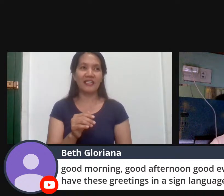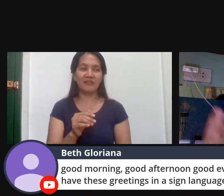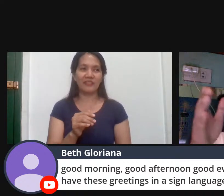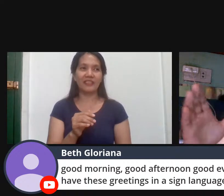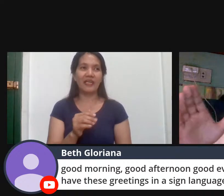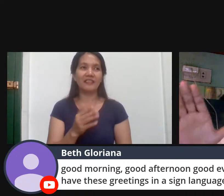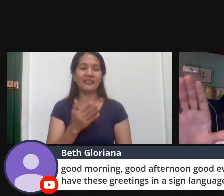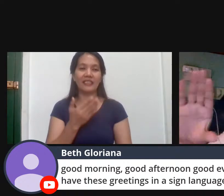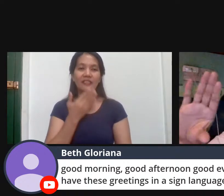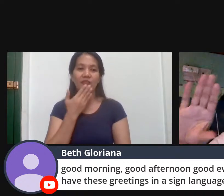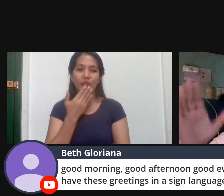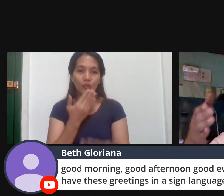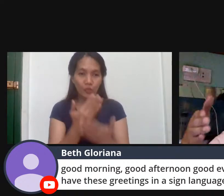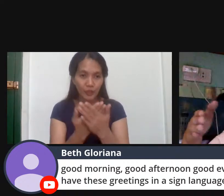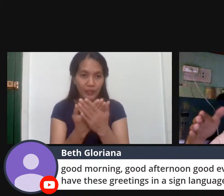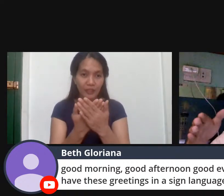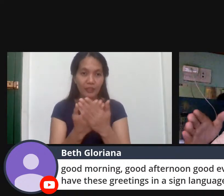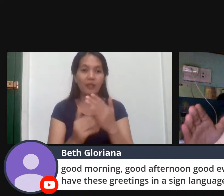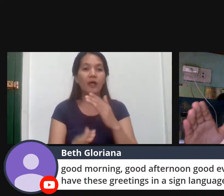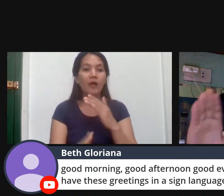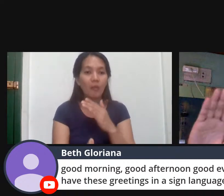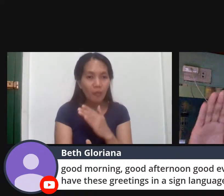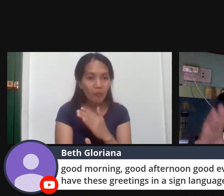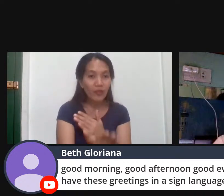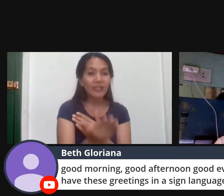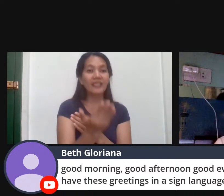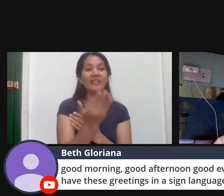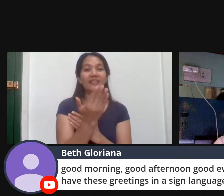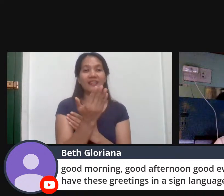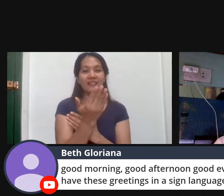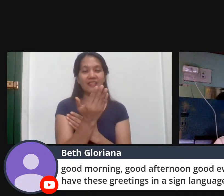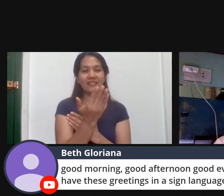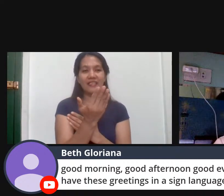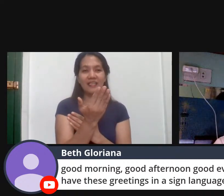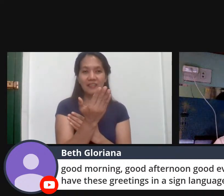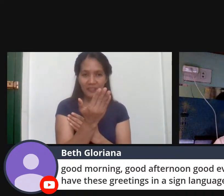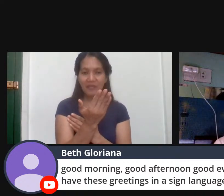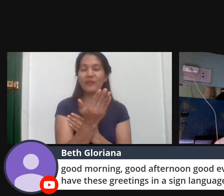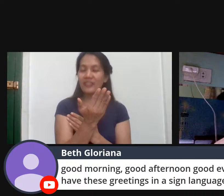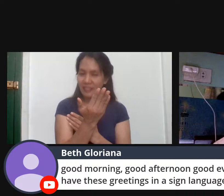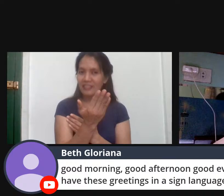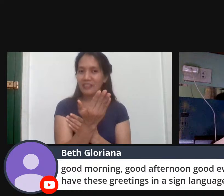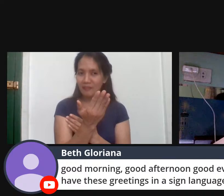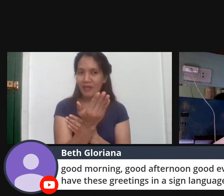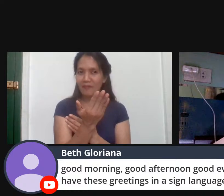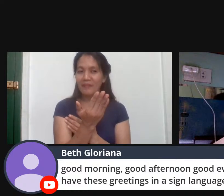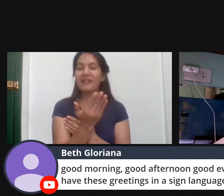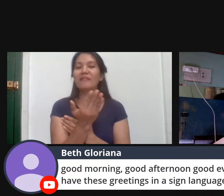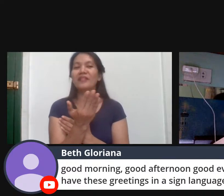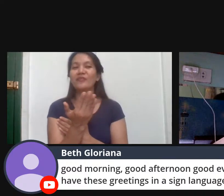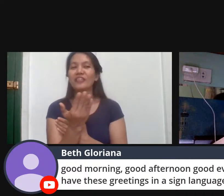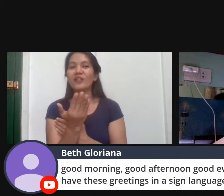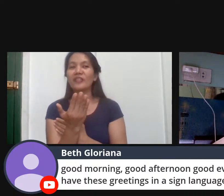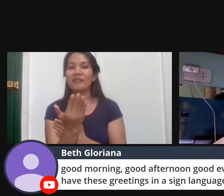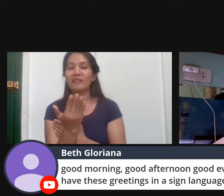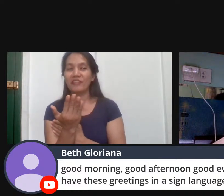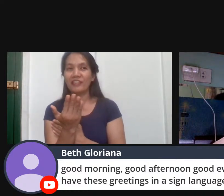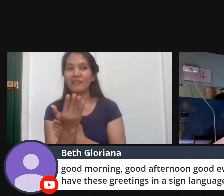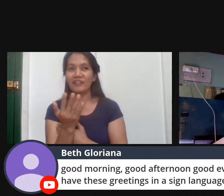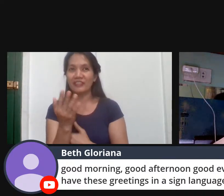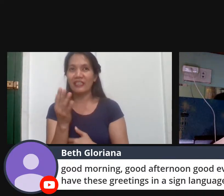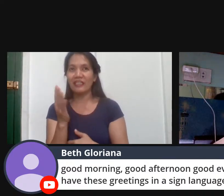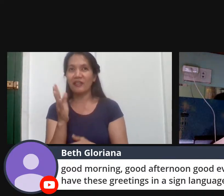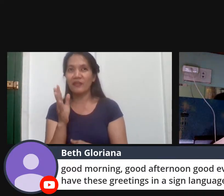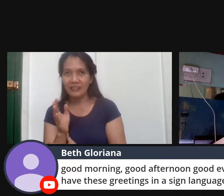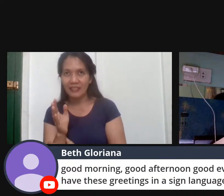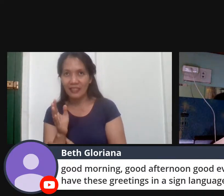Okay? Kasi this is the sign for the American Sign Language. The A is elevated. Good Okay. morning. That's another sign. Pwede din yan,